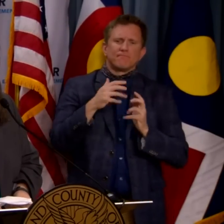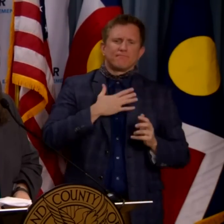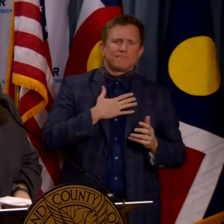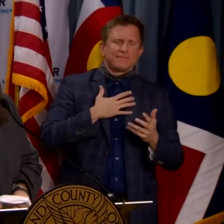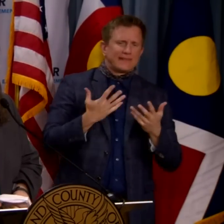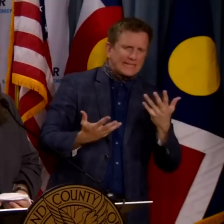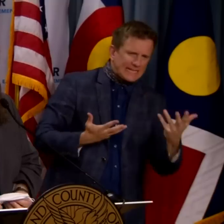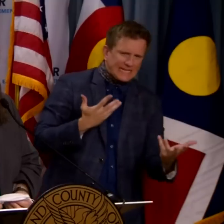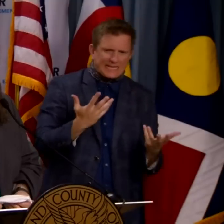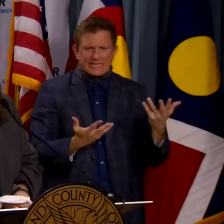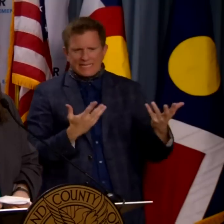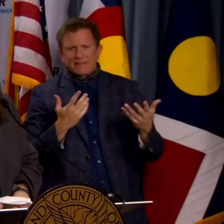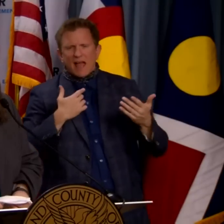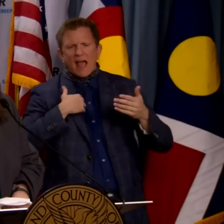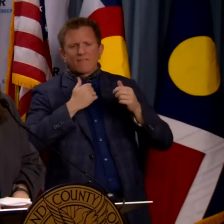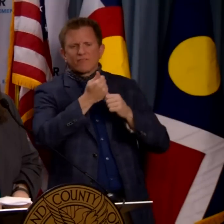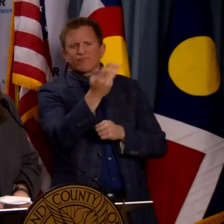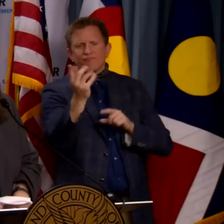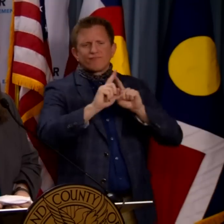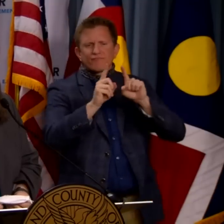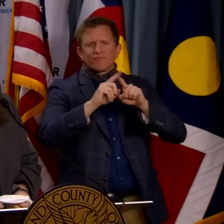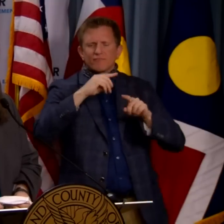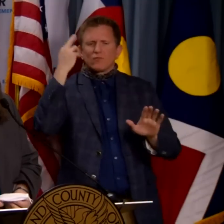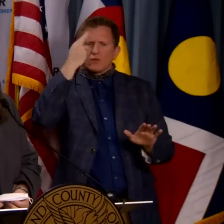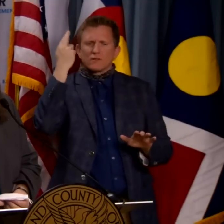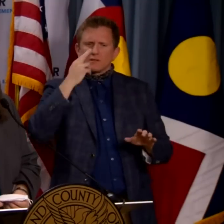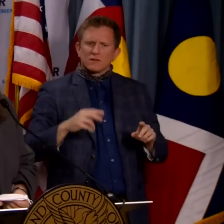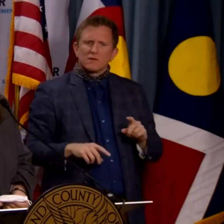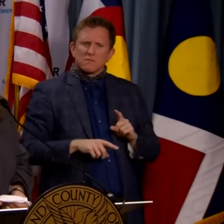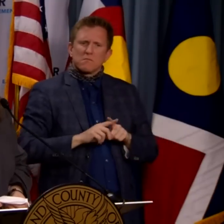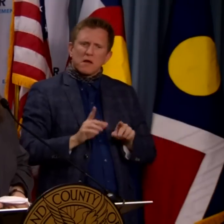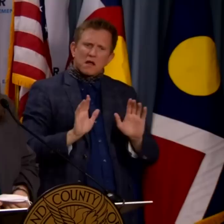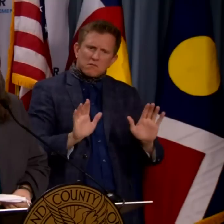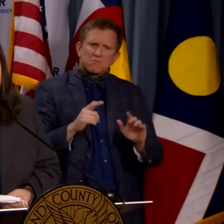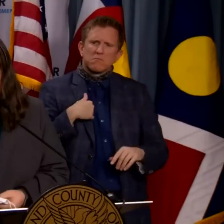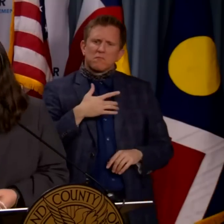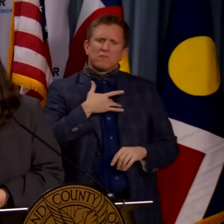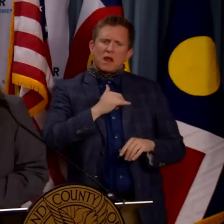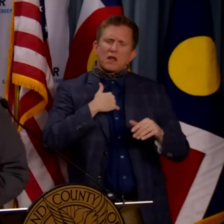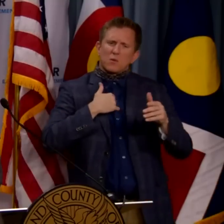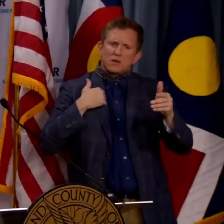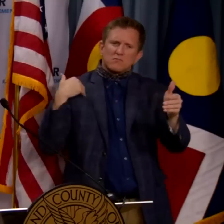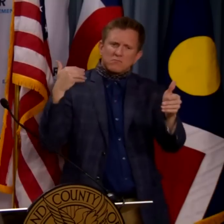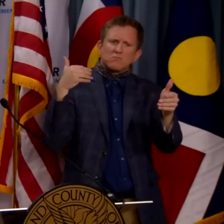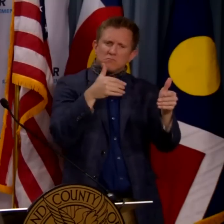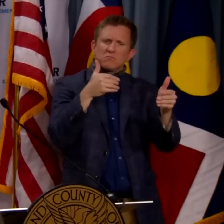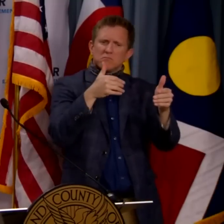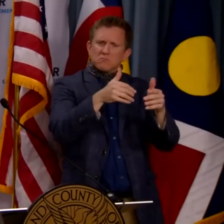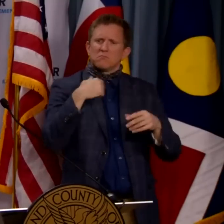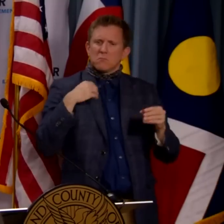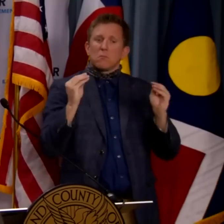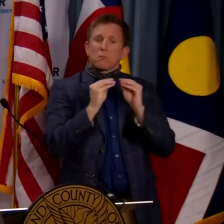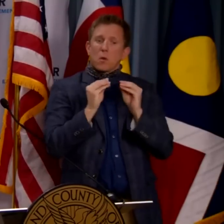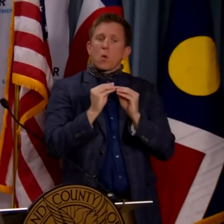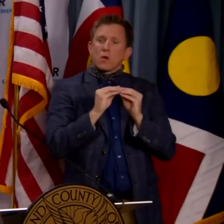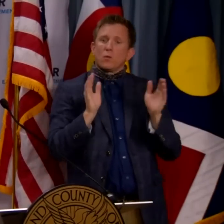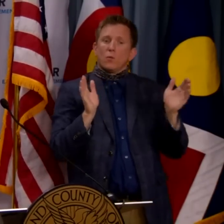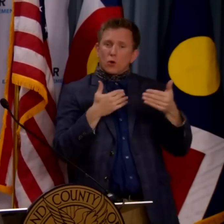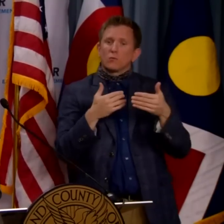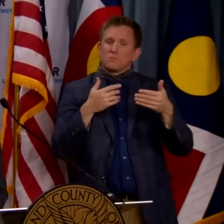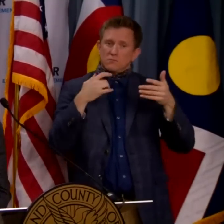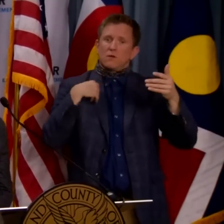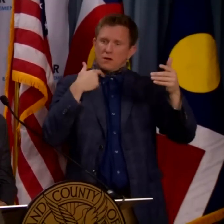there's concerns about housing persons experiencing homelessness, and for still others, it's looking at their business